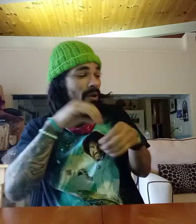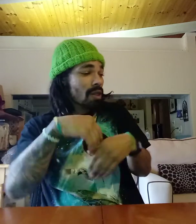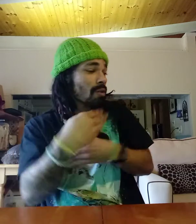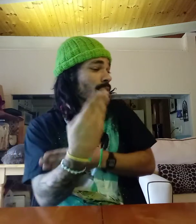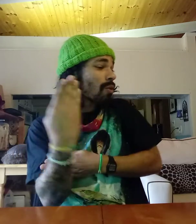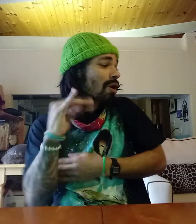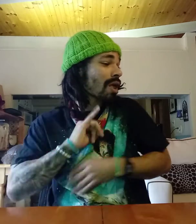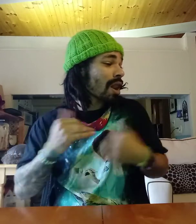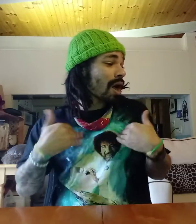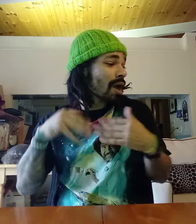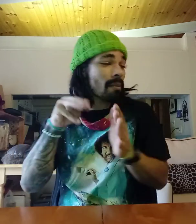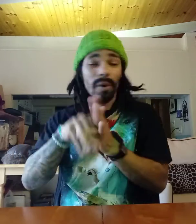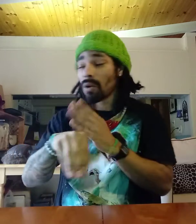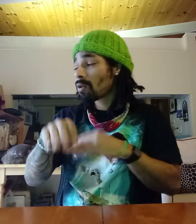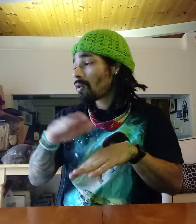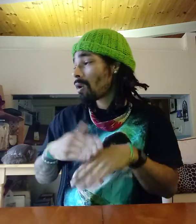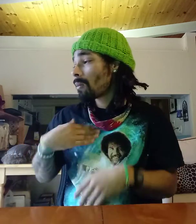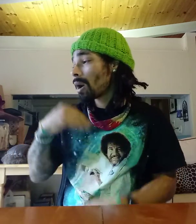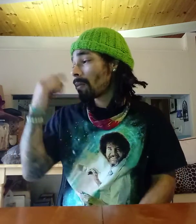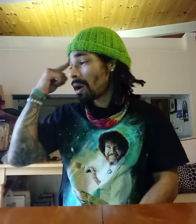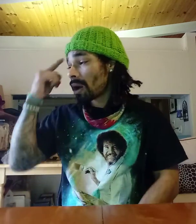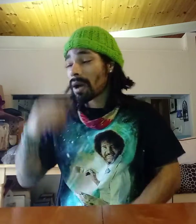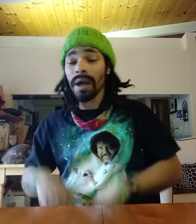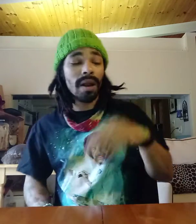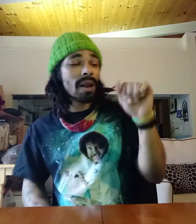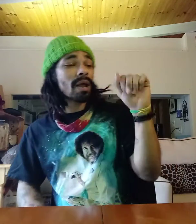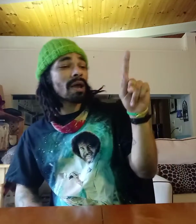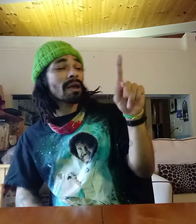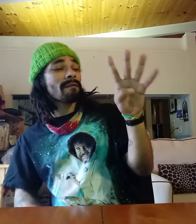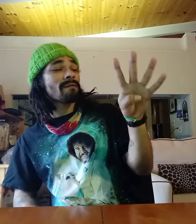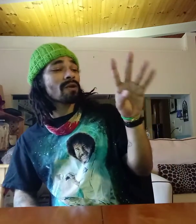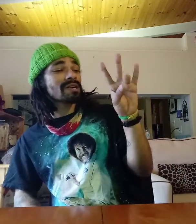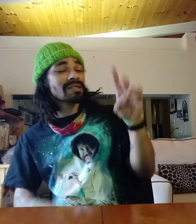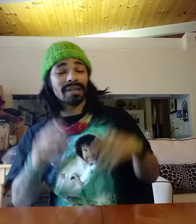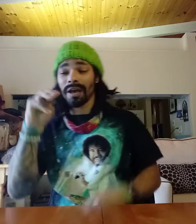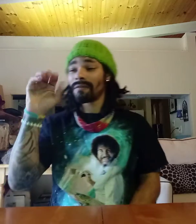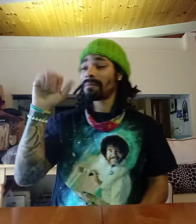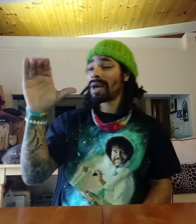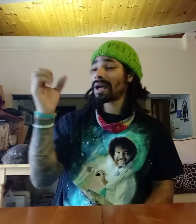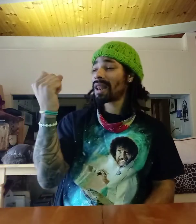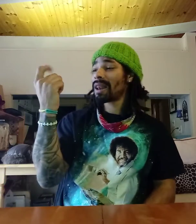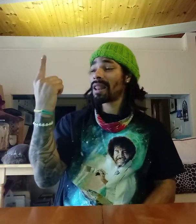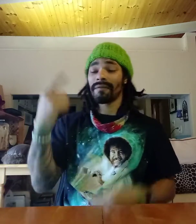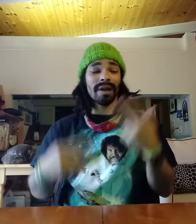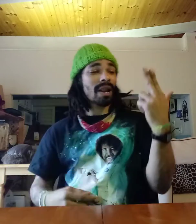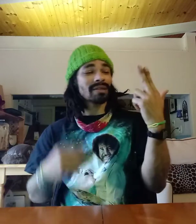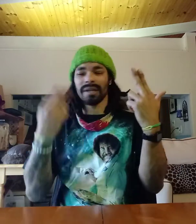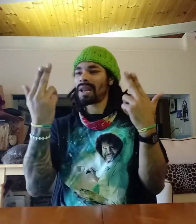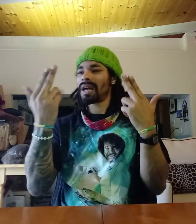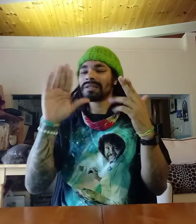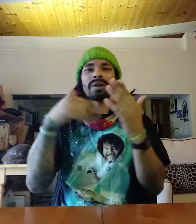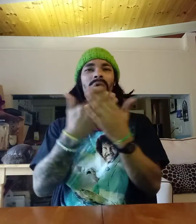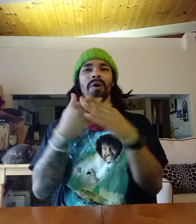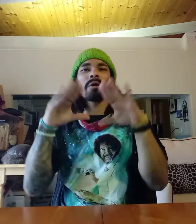the morning, I got murder on my mind. AK-47s, Mac-11s, Glocks and 9s, and all these